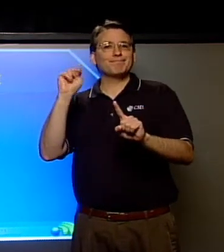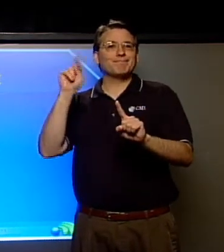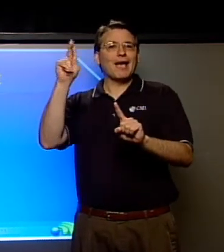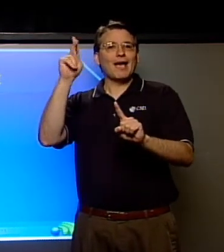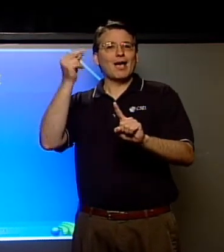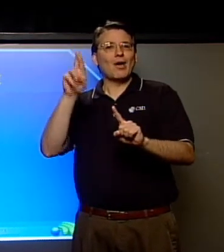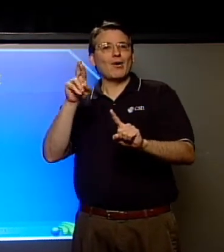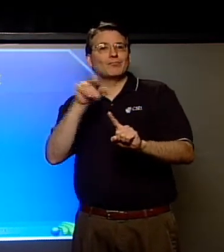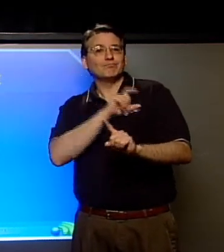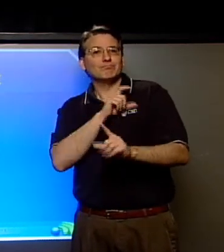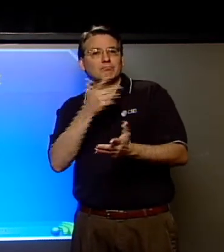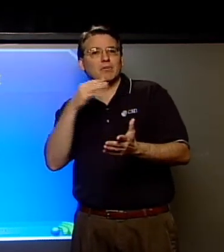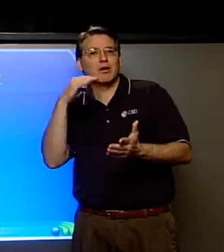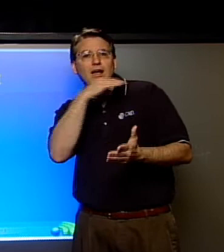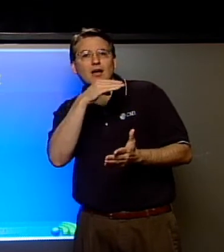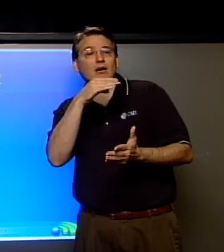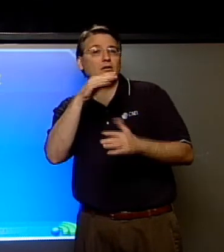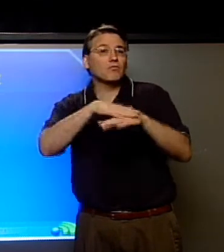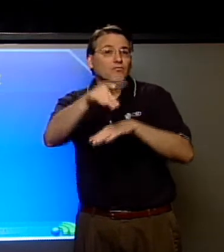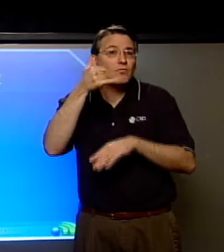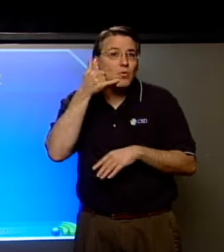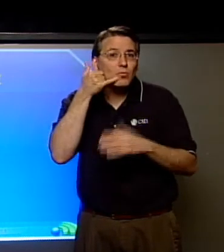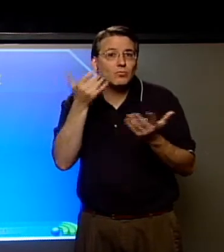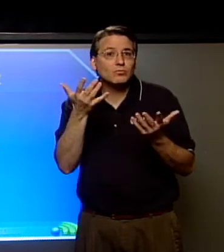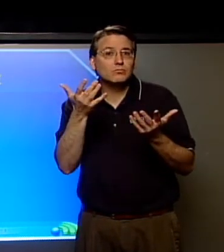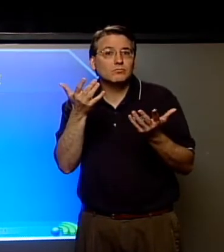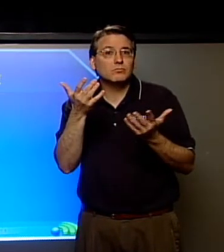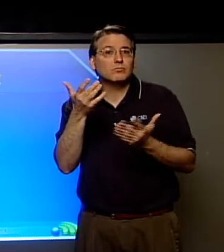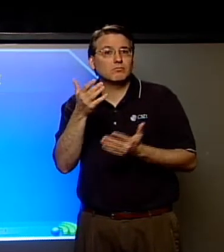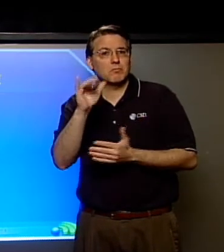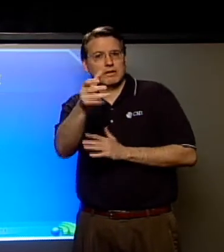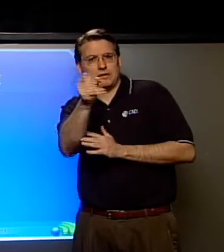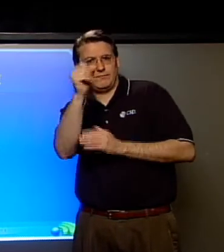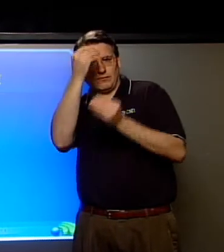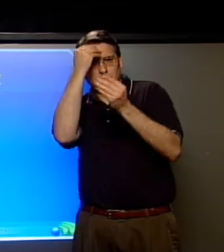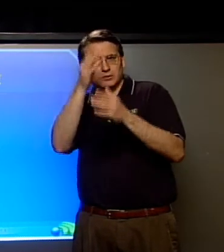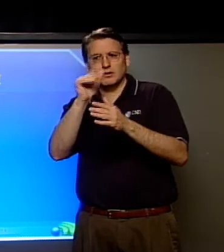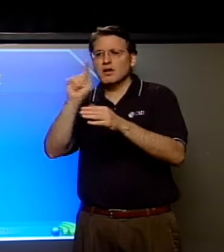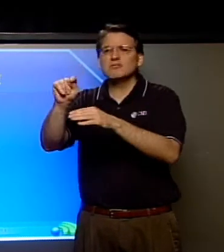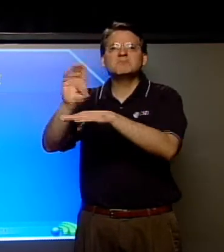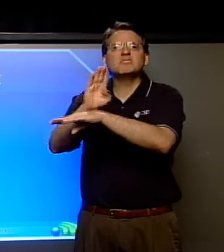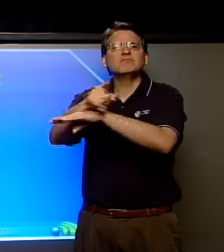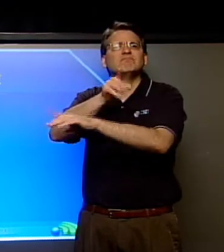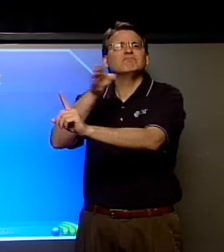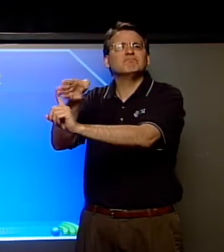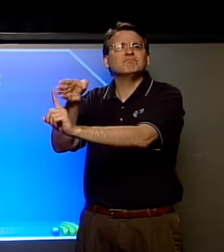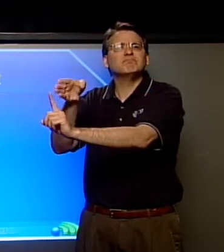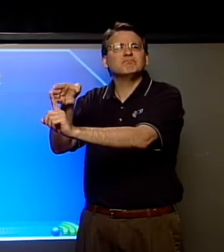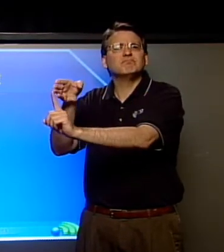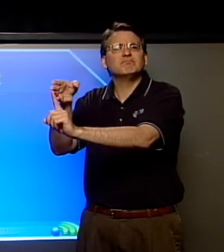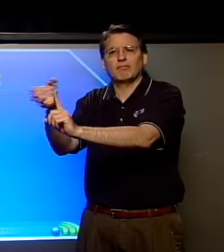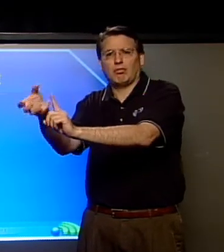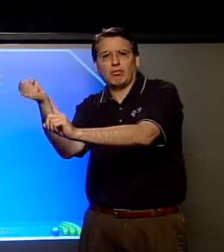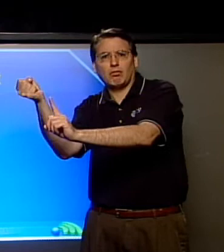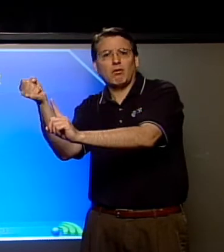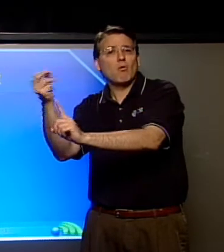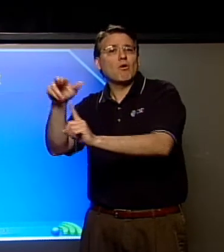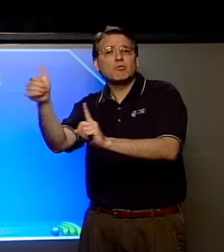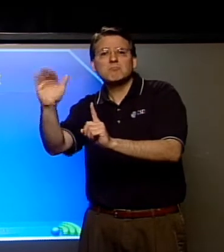wallet. A lot of times they will pose as an official institution like a bank and send you mail or